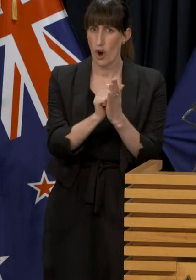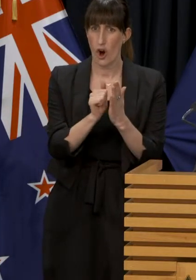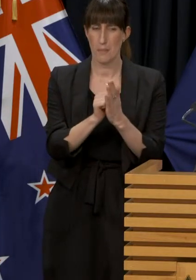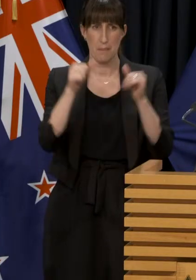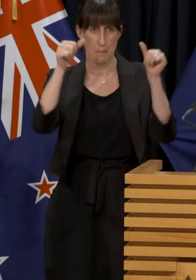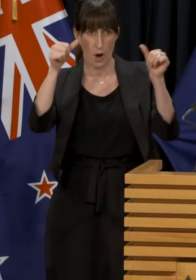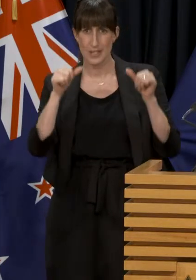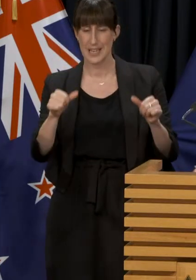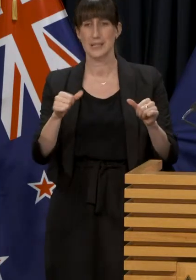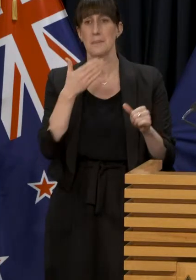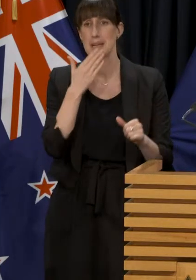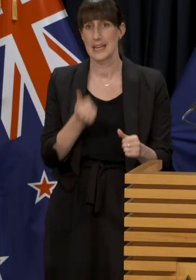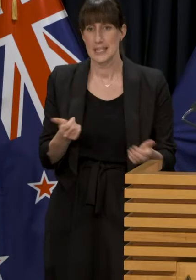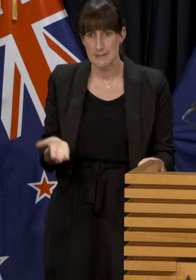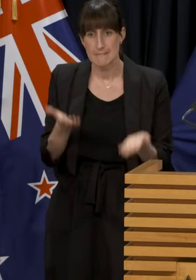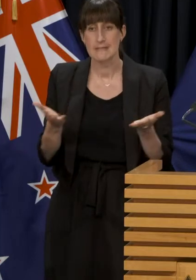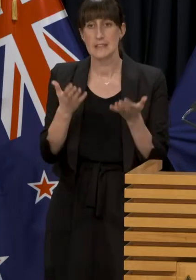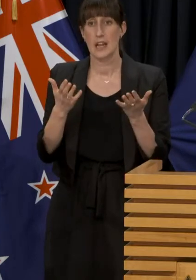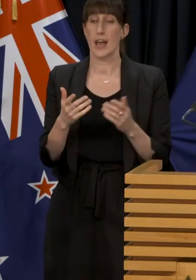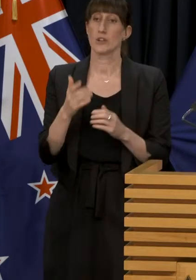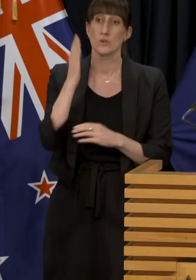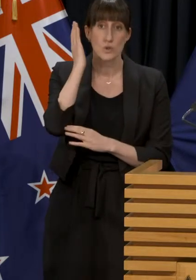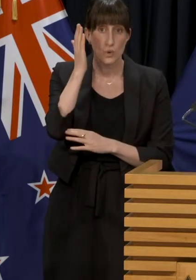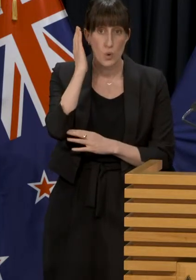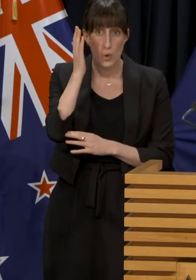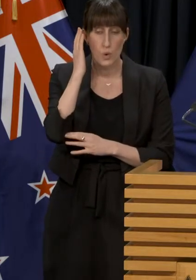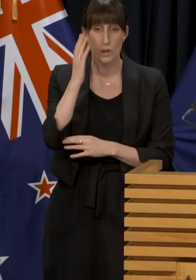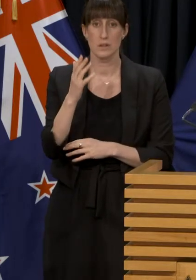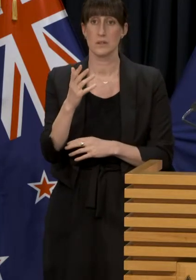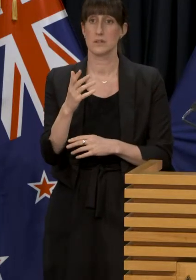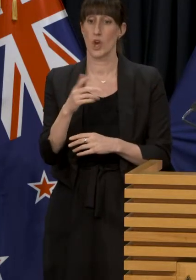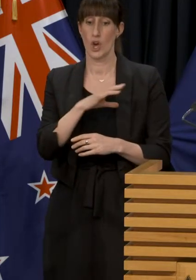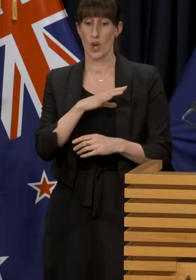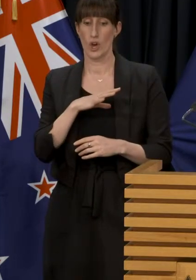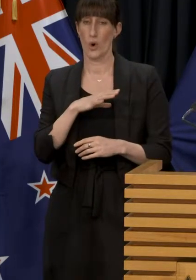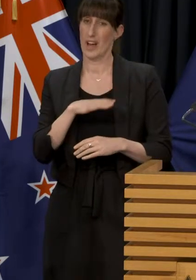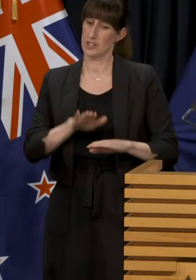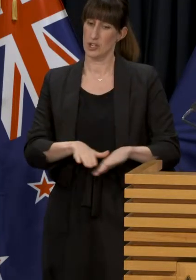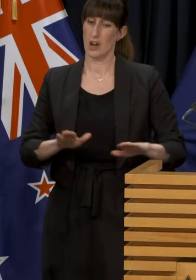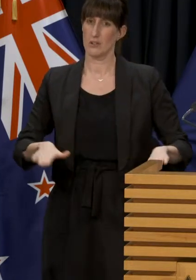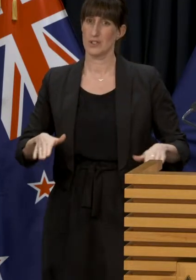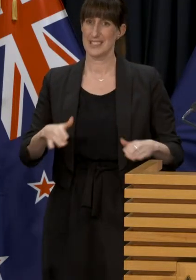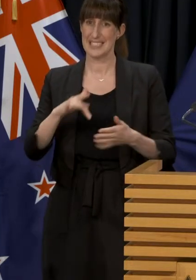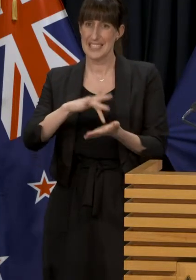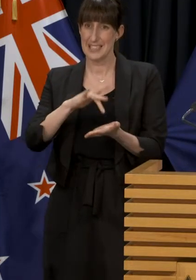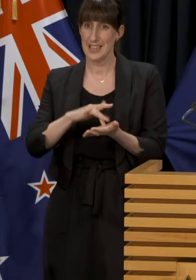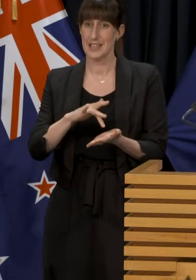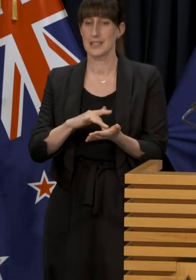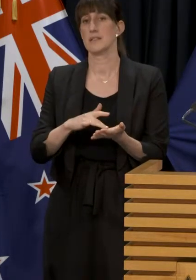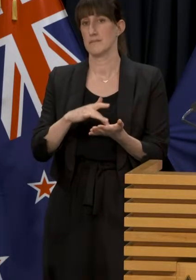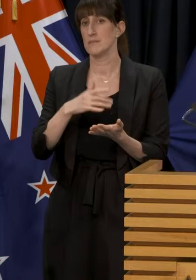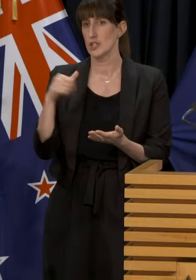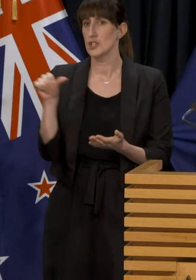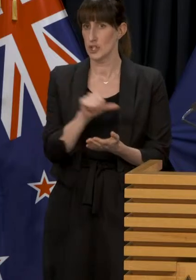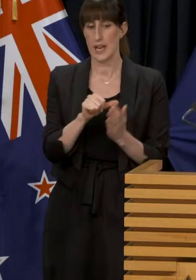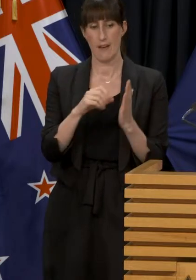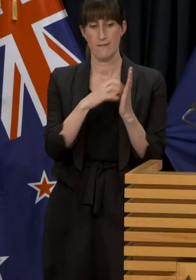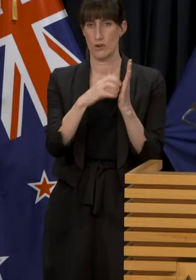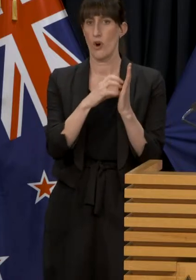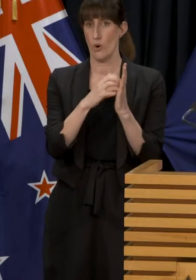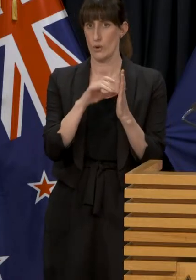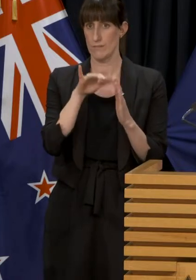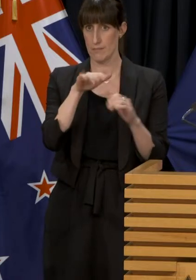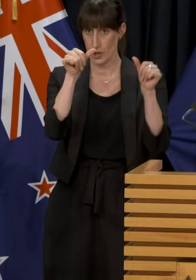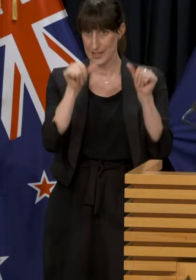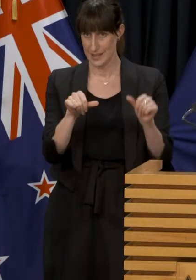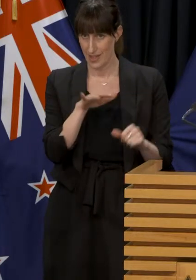regular bulletins to schools and early learning services to remind them that QR codes should be on display for visitors. A message